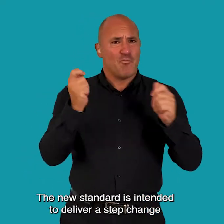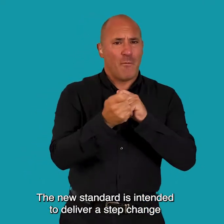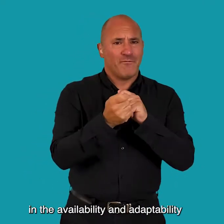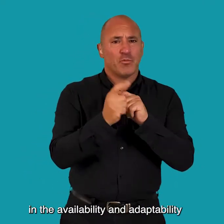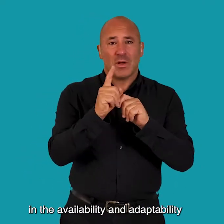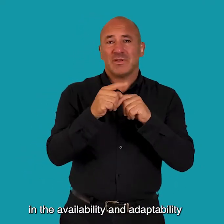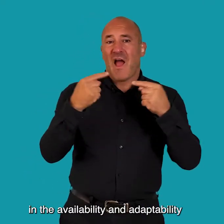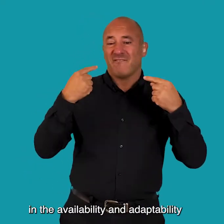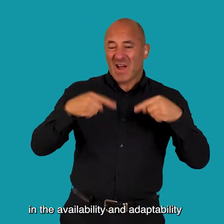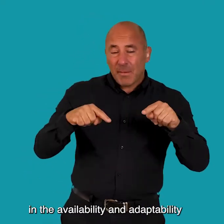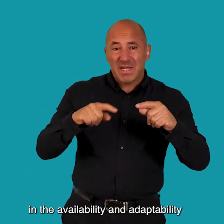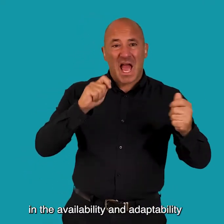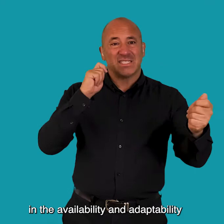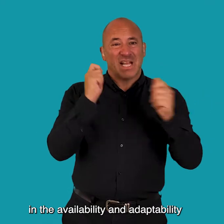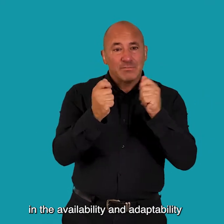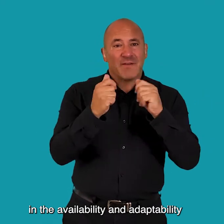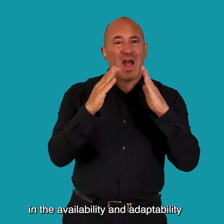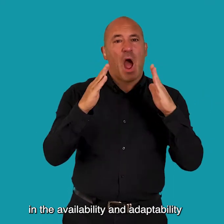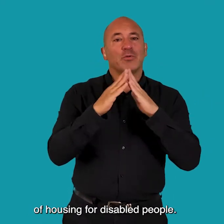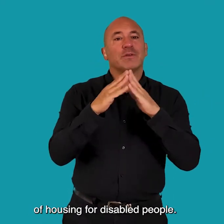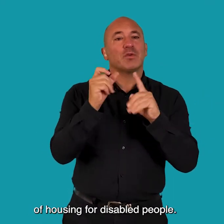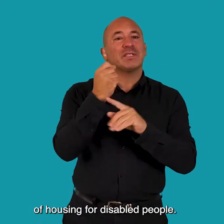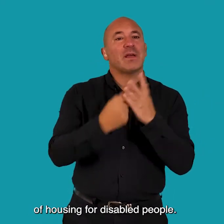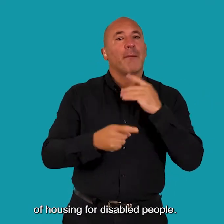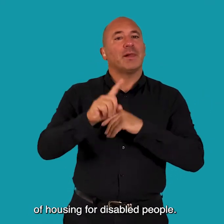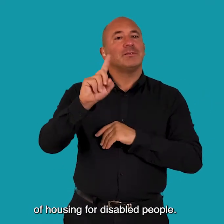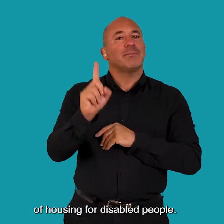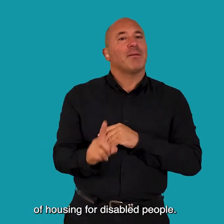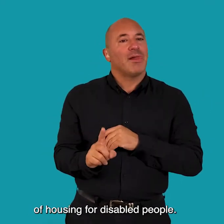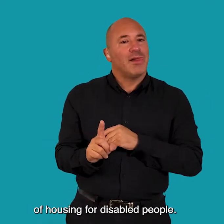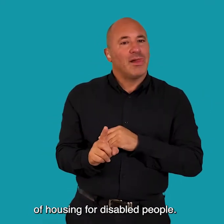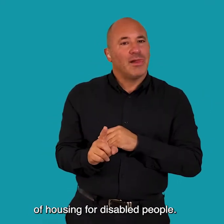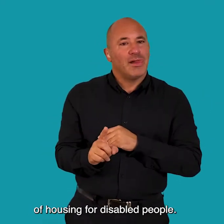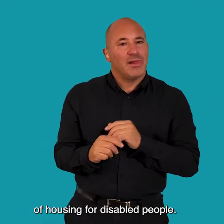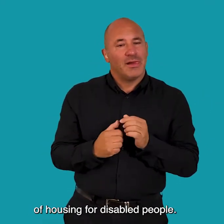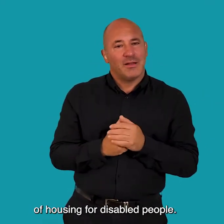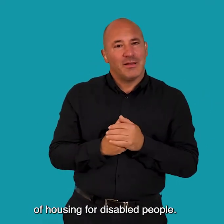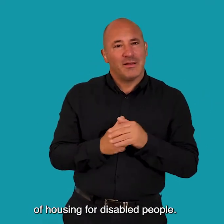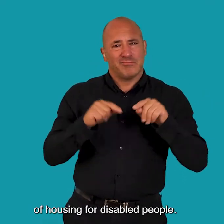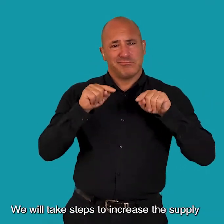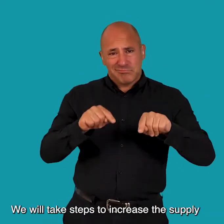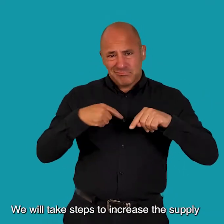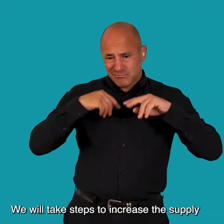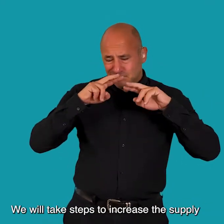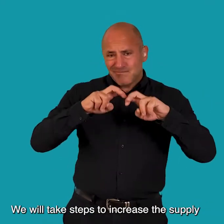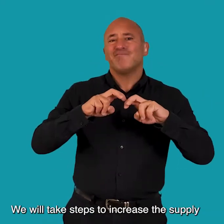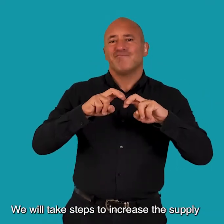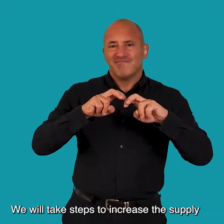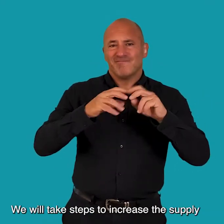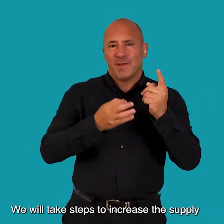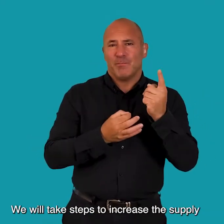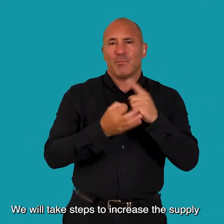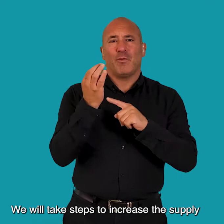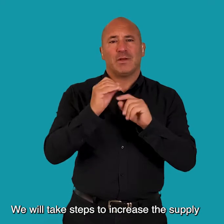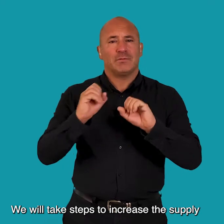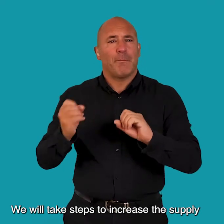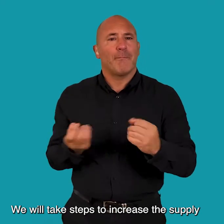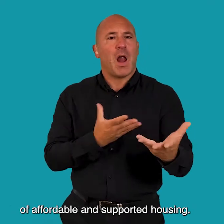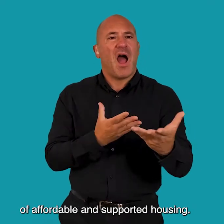in the availability and adaptability of housing for disabled people. We will take steps to increase the supply of